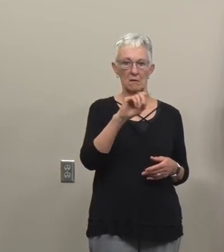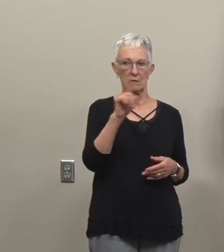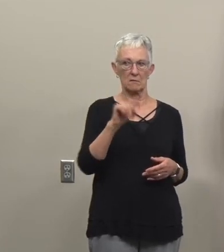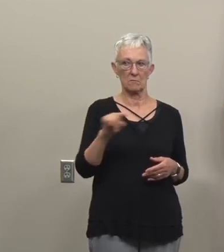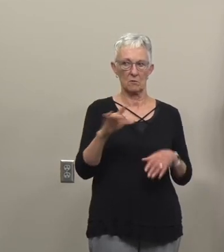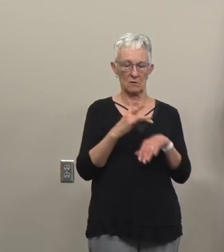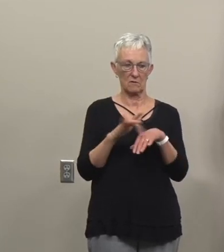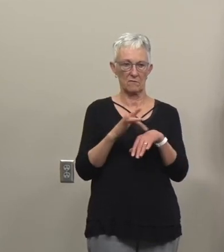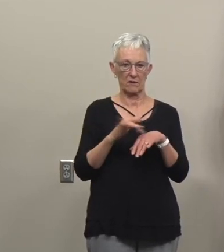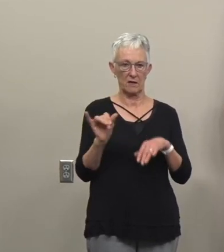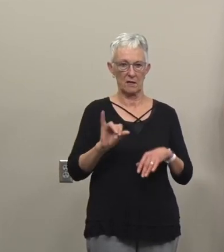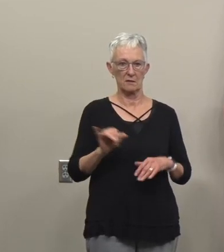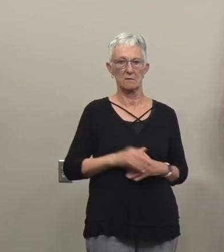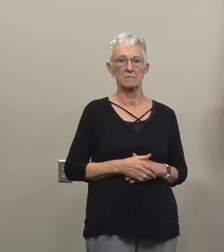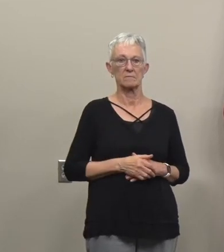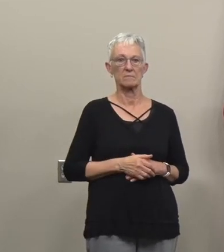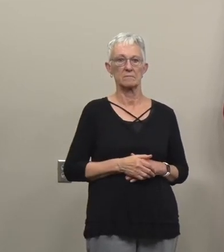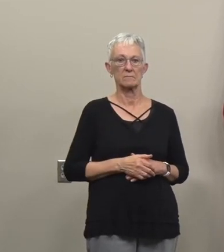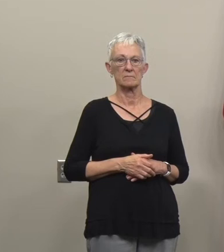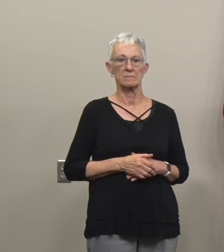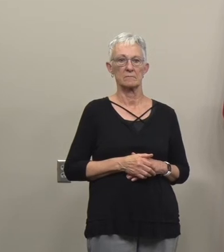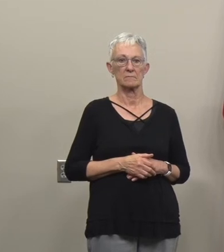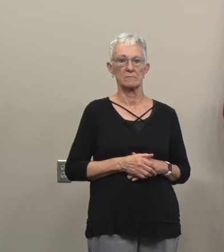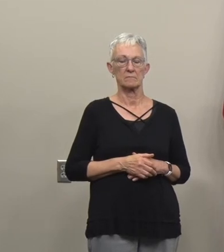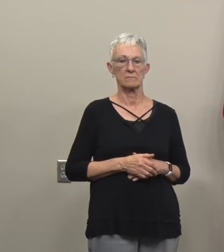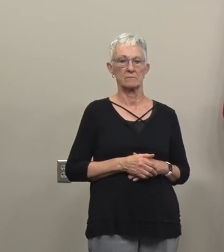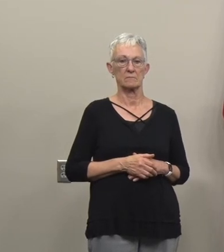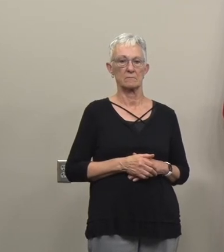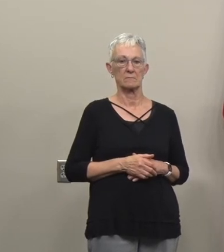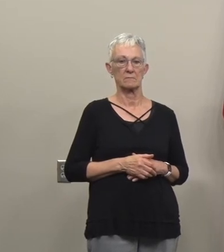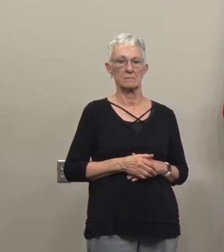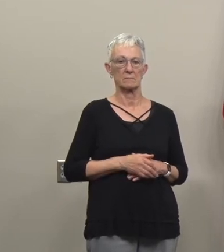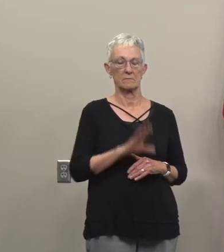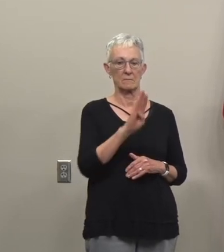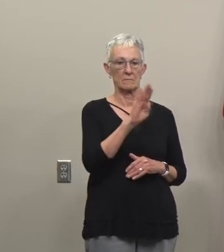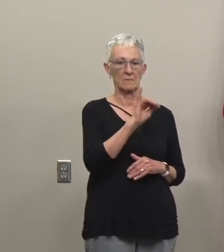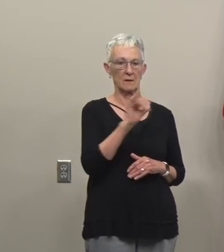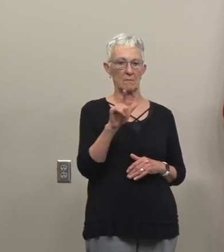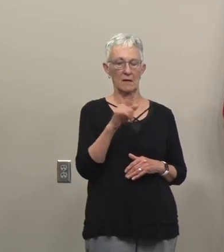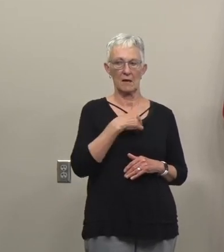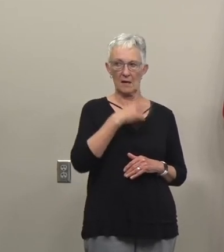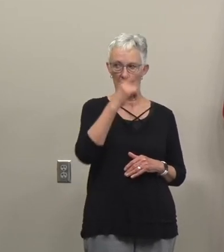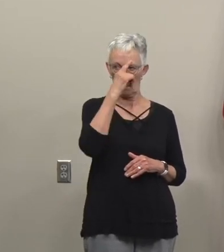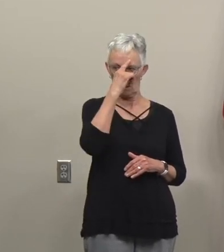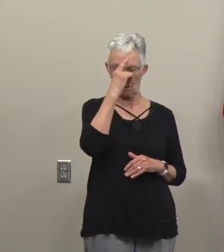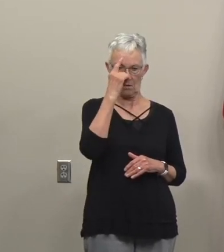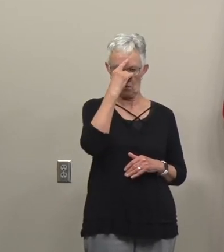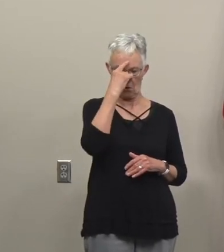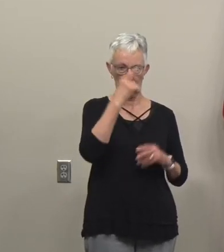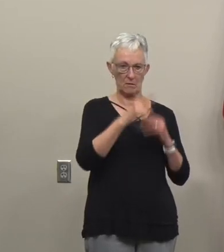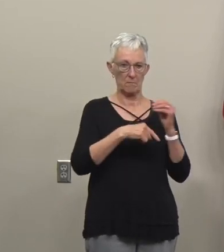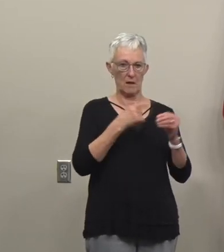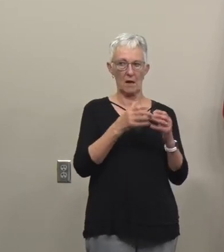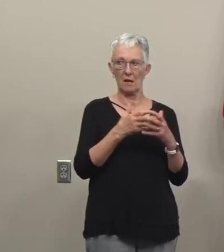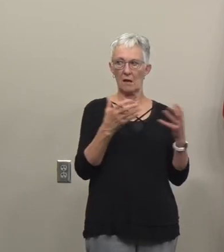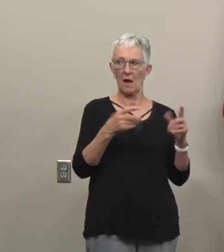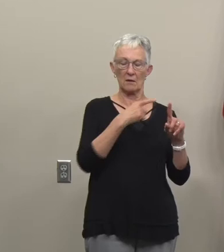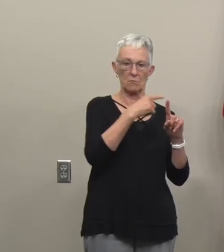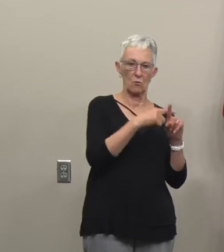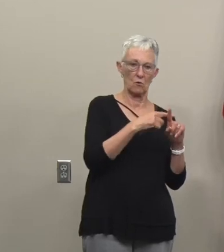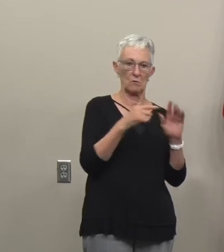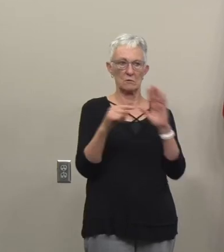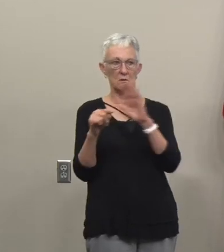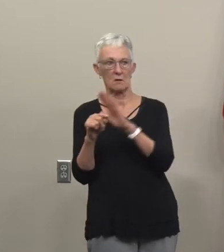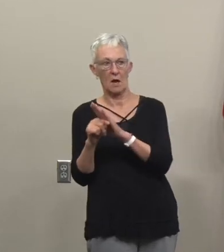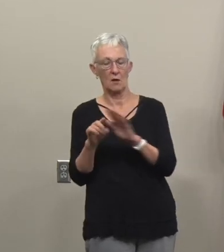Hi, Mayor. This is Bill with 1011. I know there are a lot of pros and cons to opening pools this summer. I'm curious as to what was the tipping